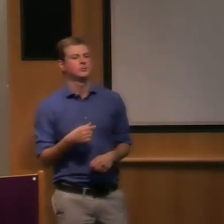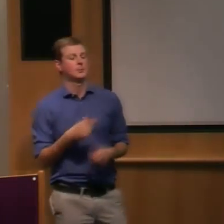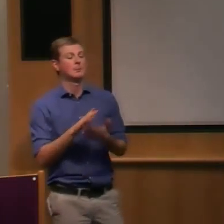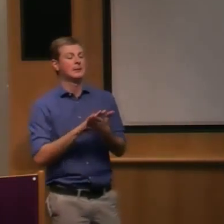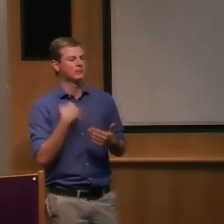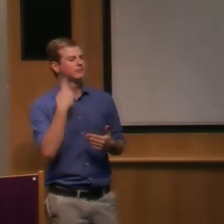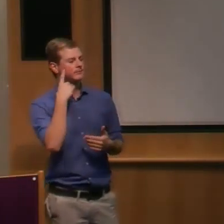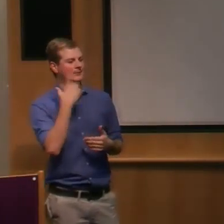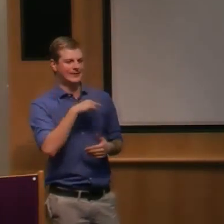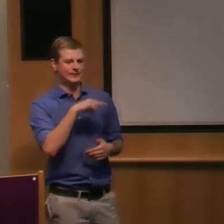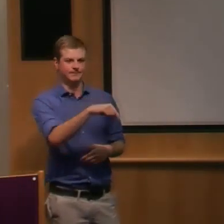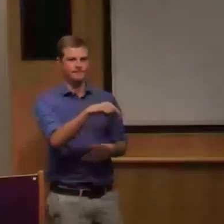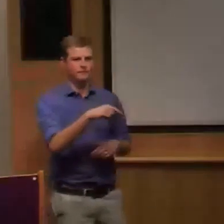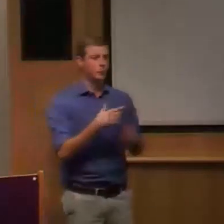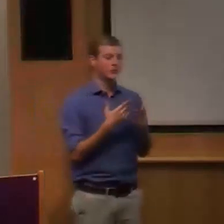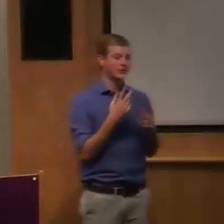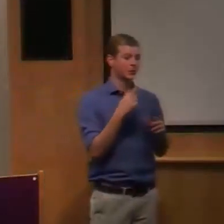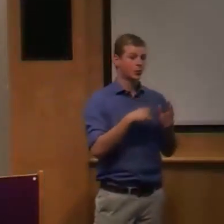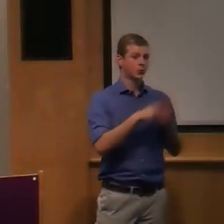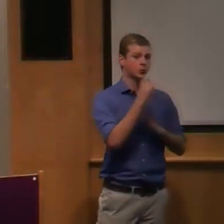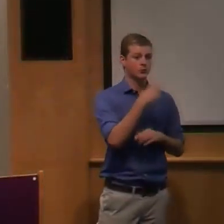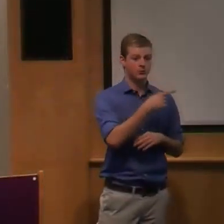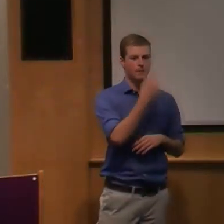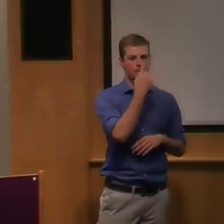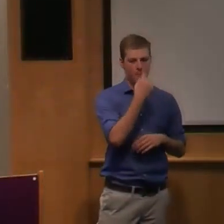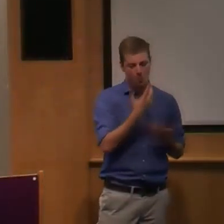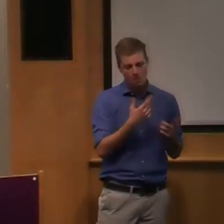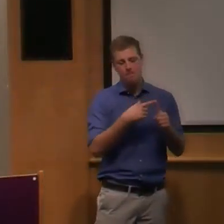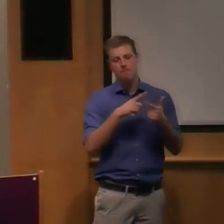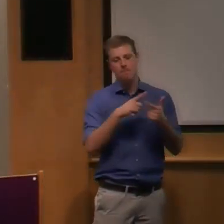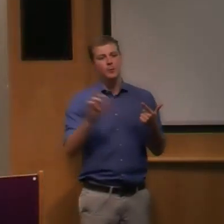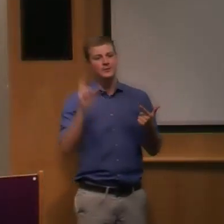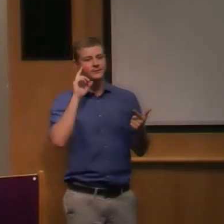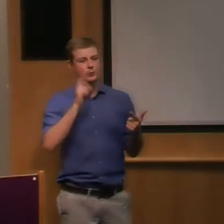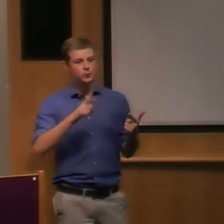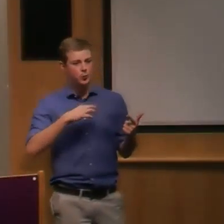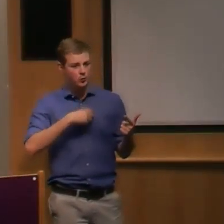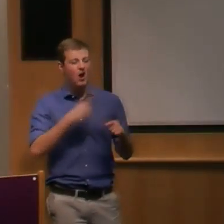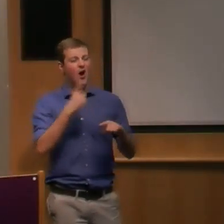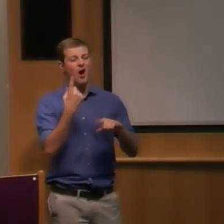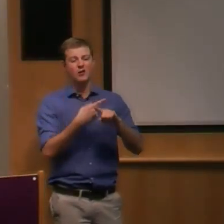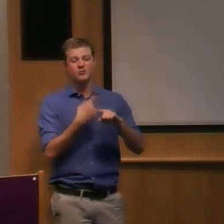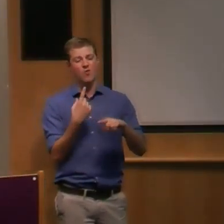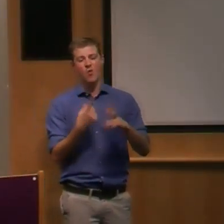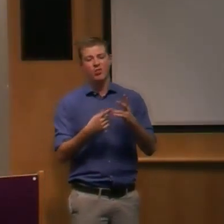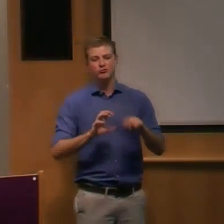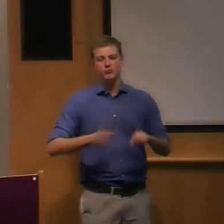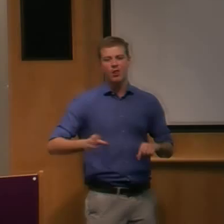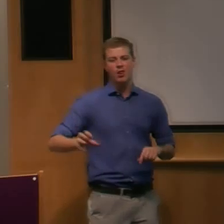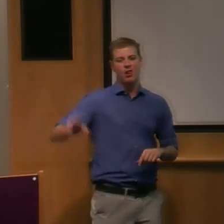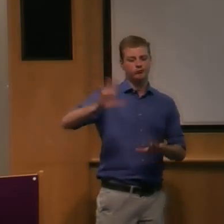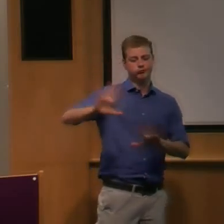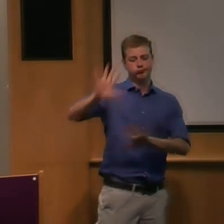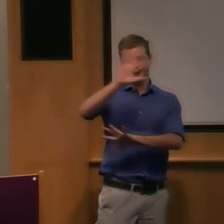much access to academia. And it's something that they greatly need, but things are improving. We see on the European level,